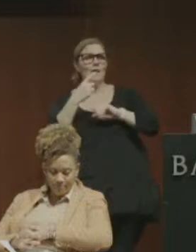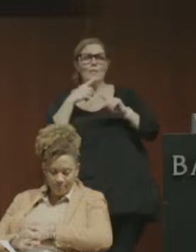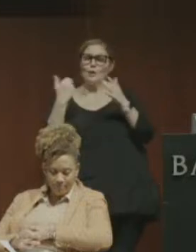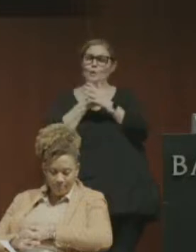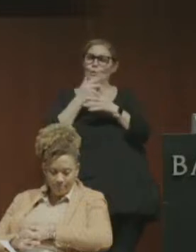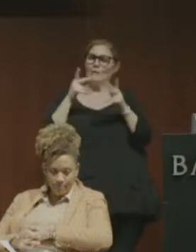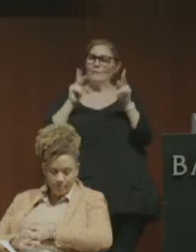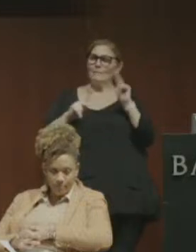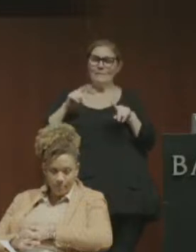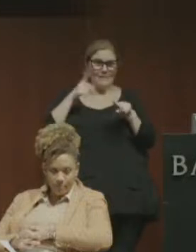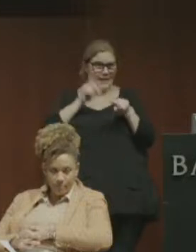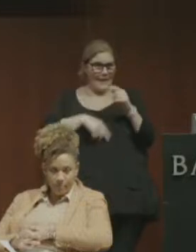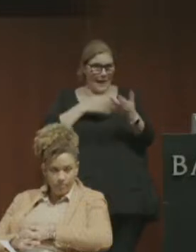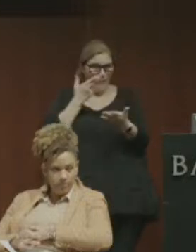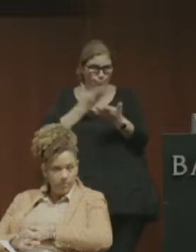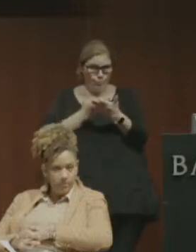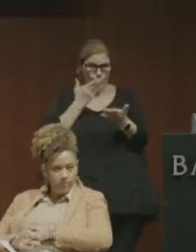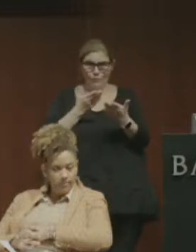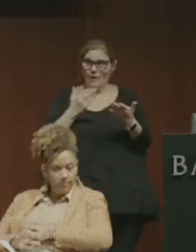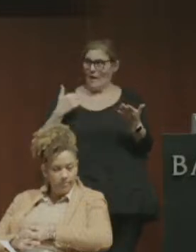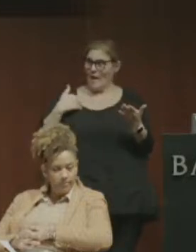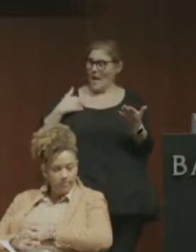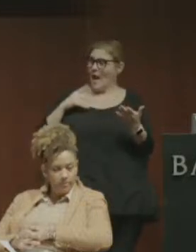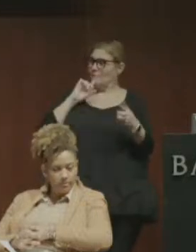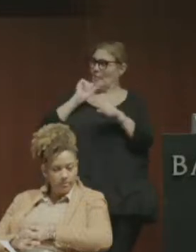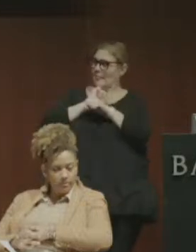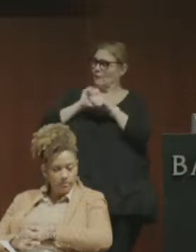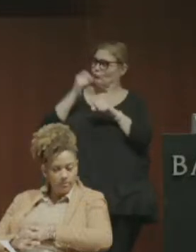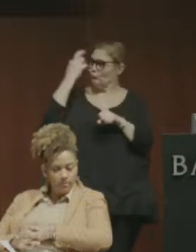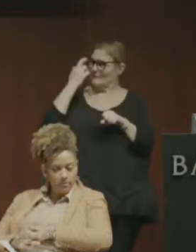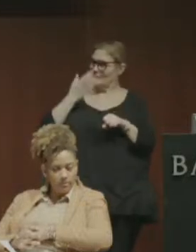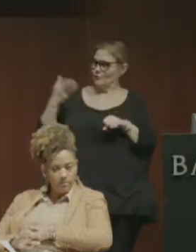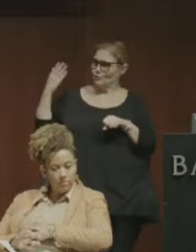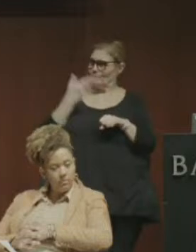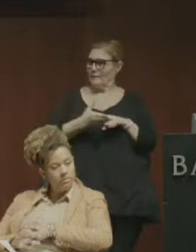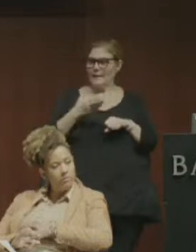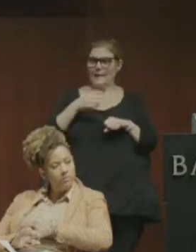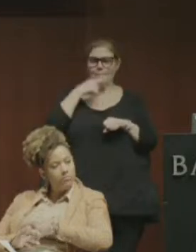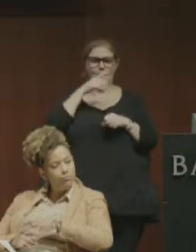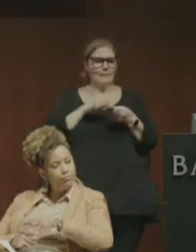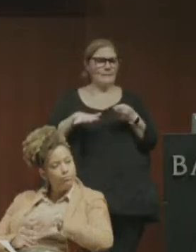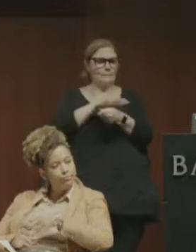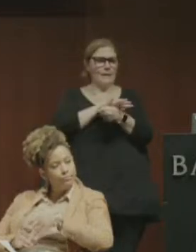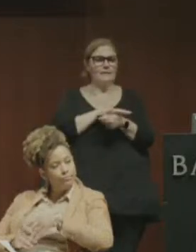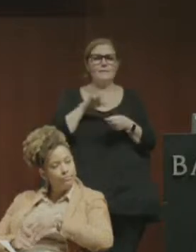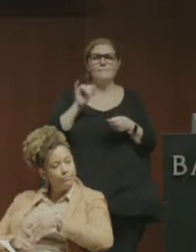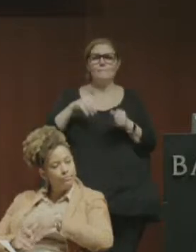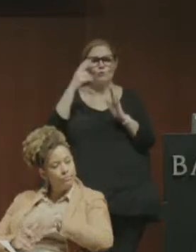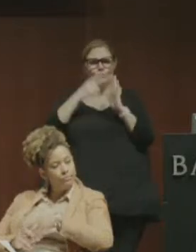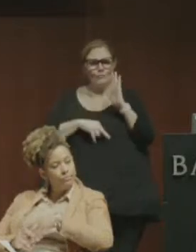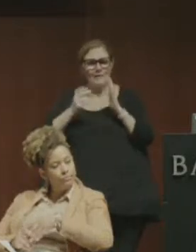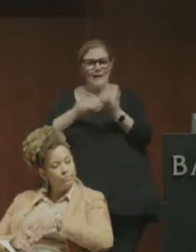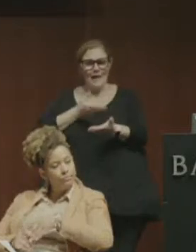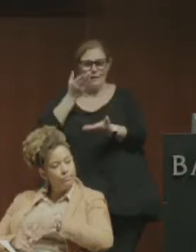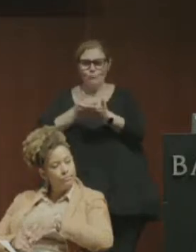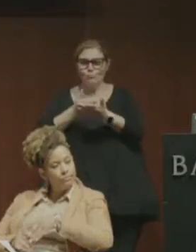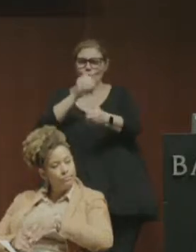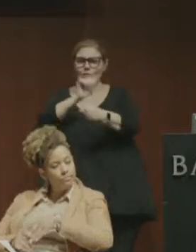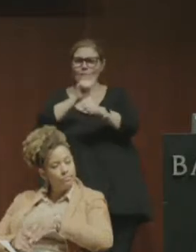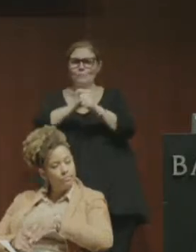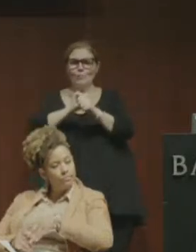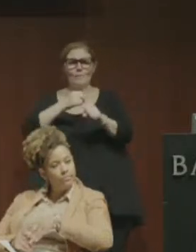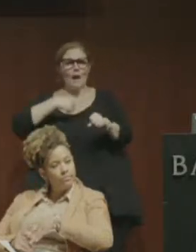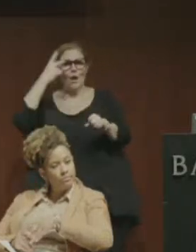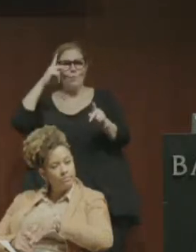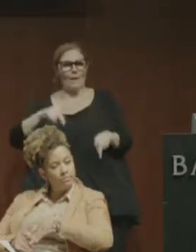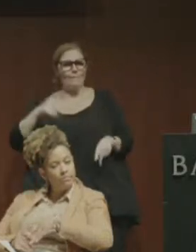freed if they couldn't prove that they had legitimate reason to occupy public space. Read that as proof of employment by a white